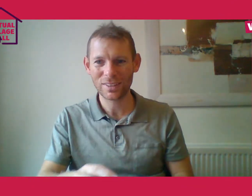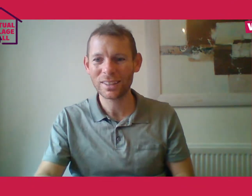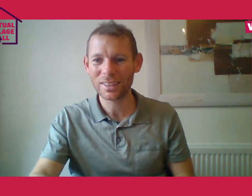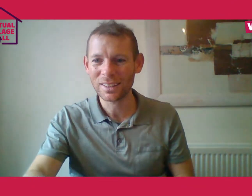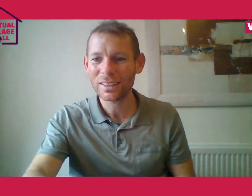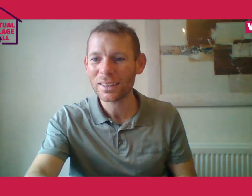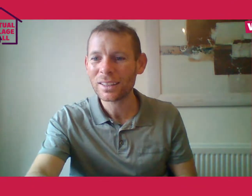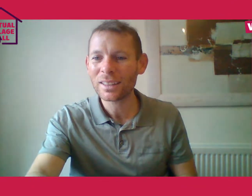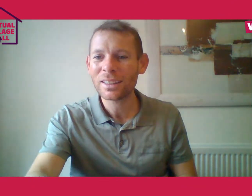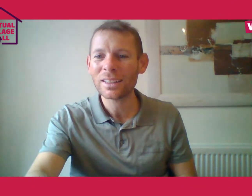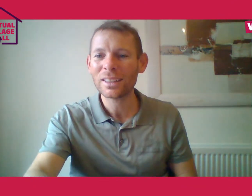Walter.